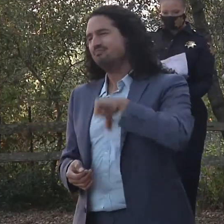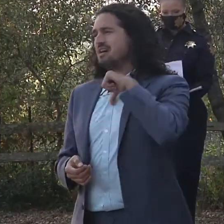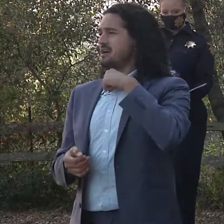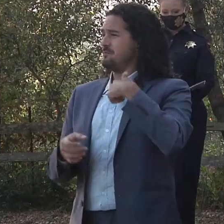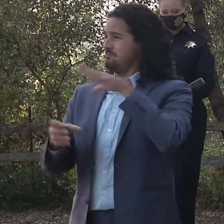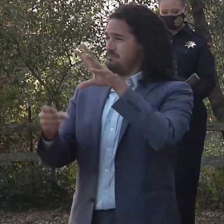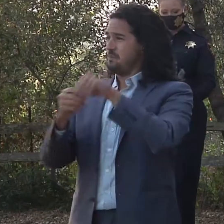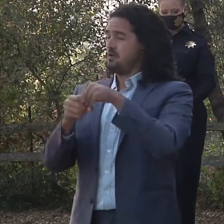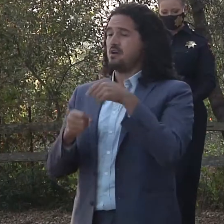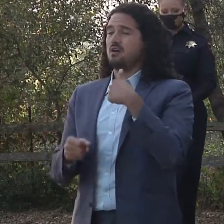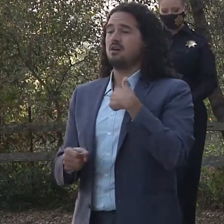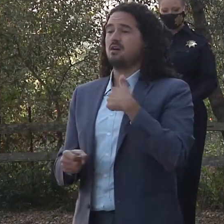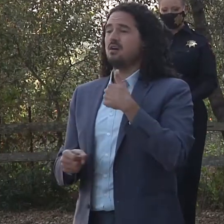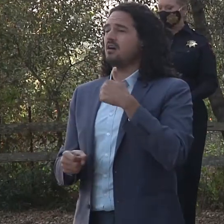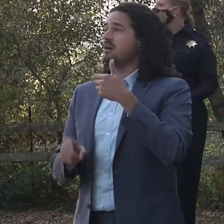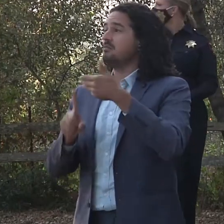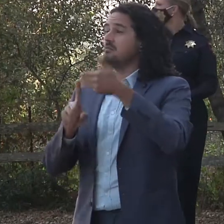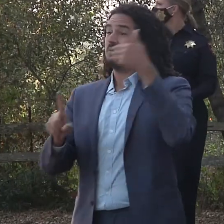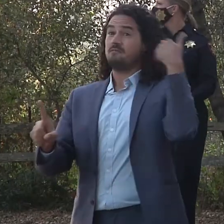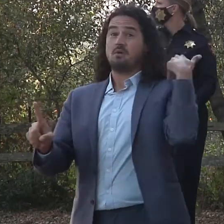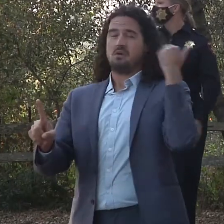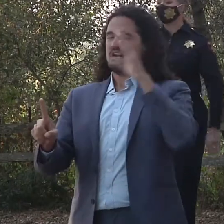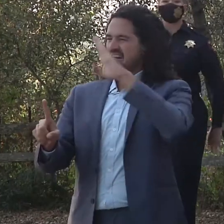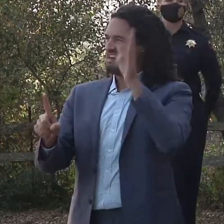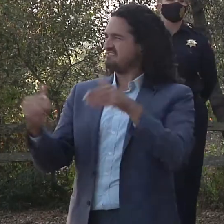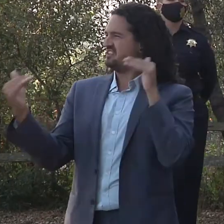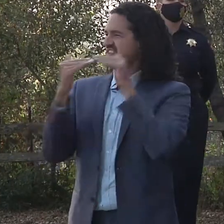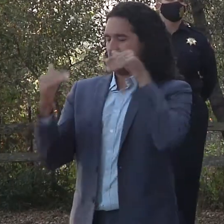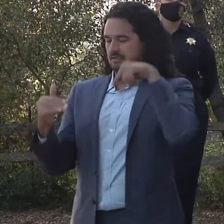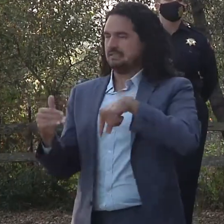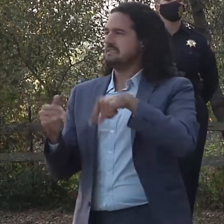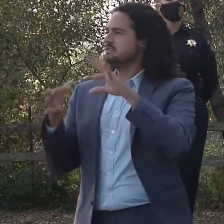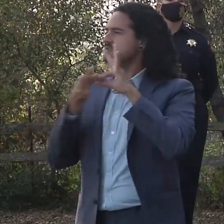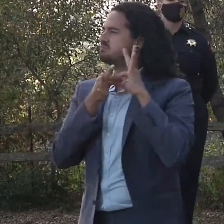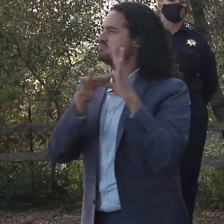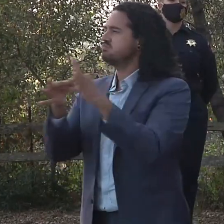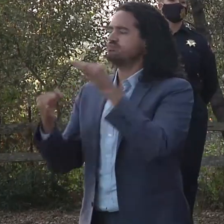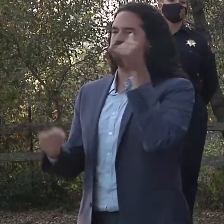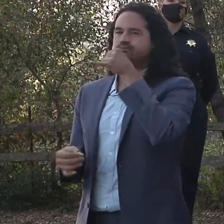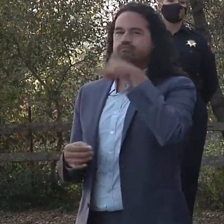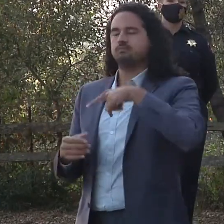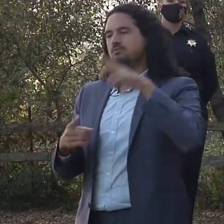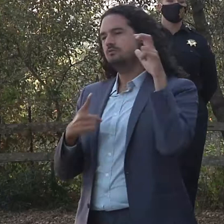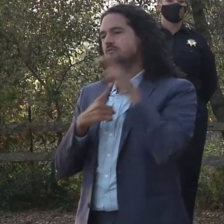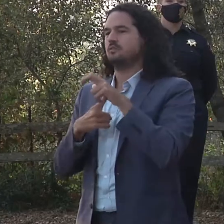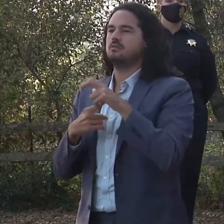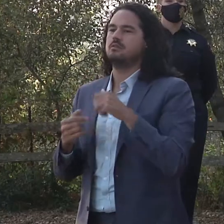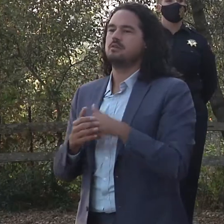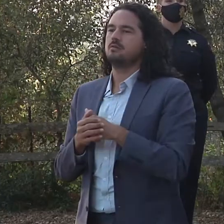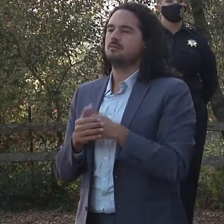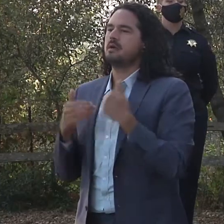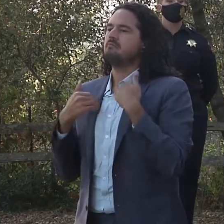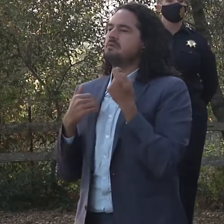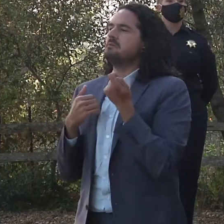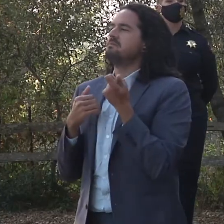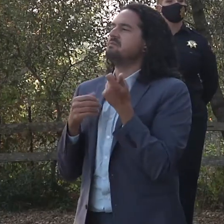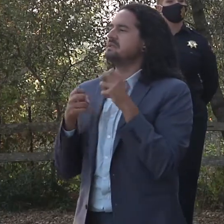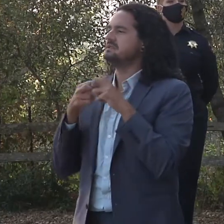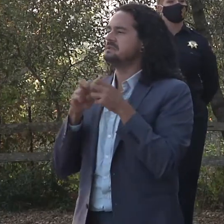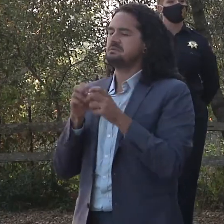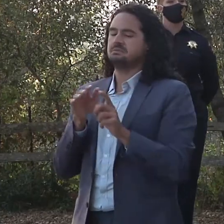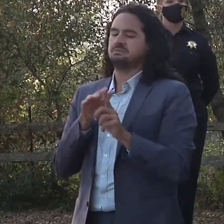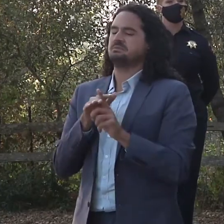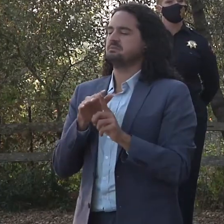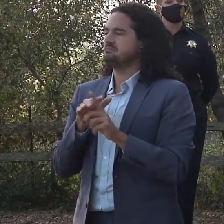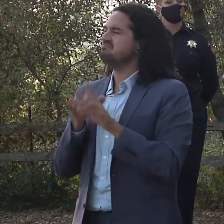having this much cooperation with really little issues that have come up. So we continue to work